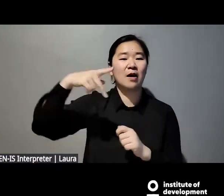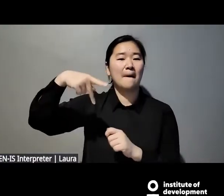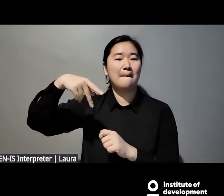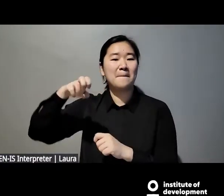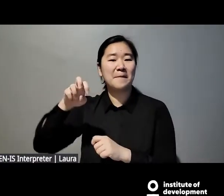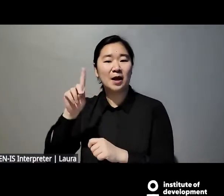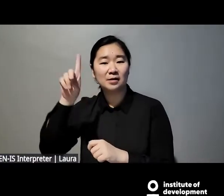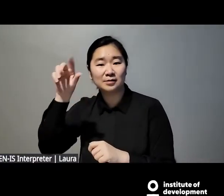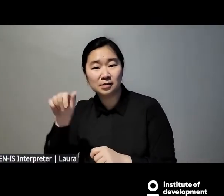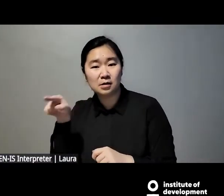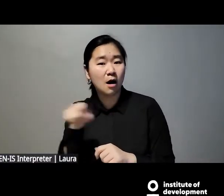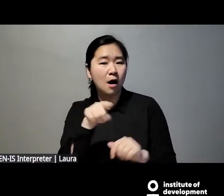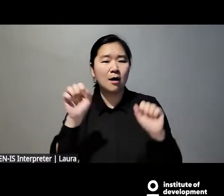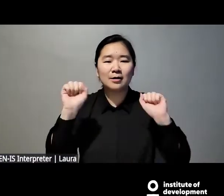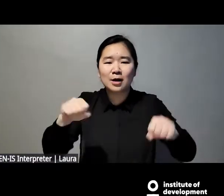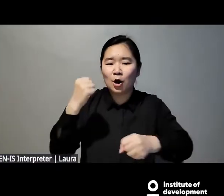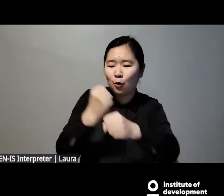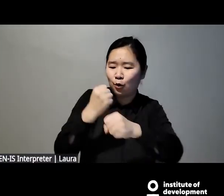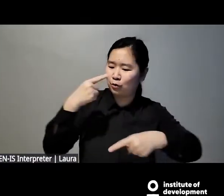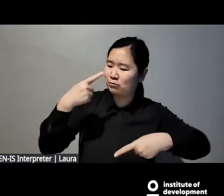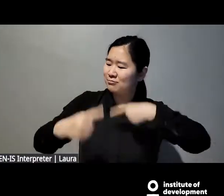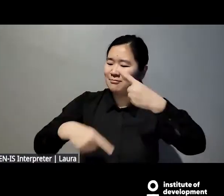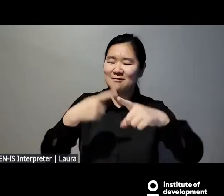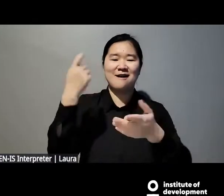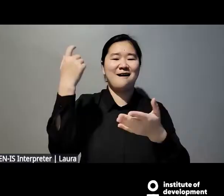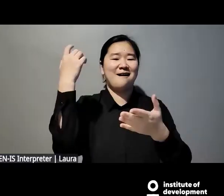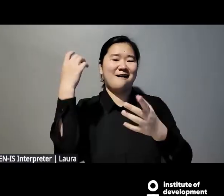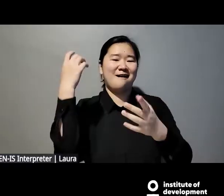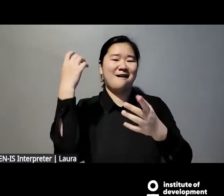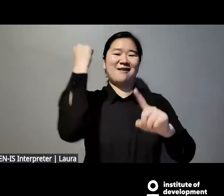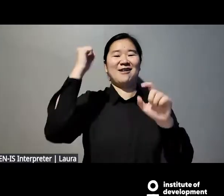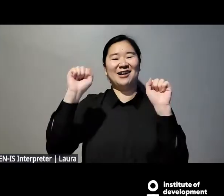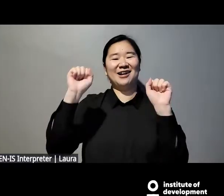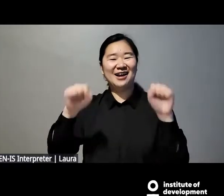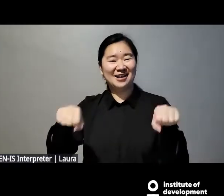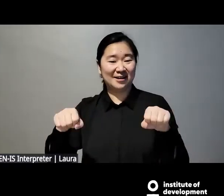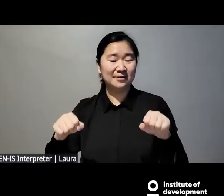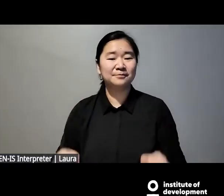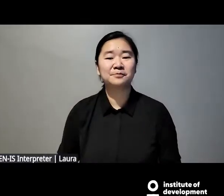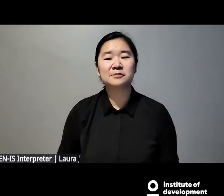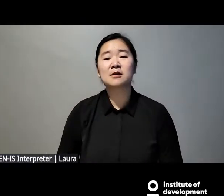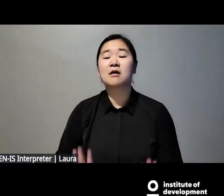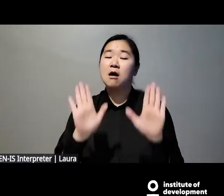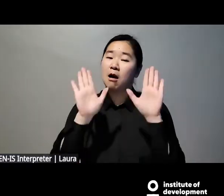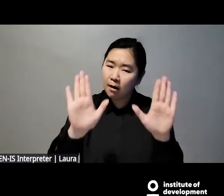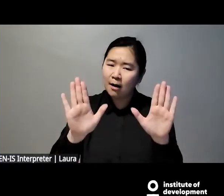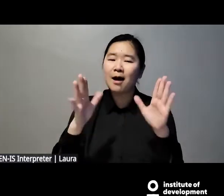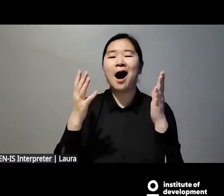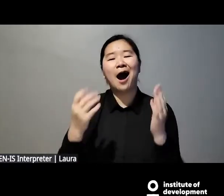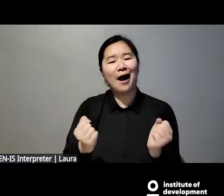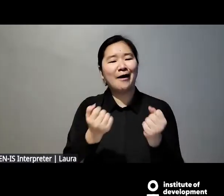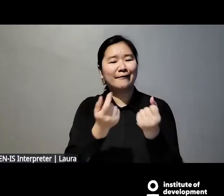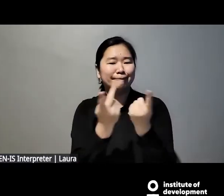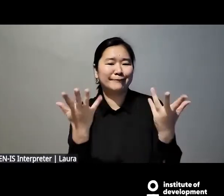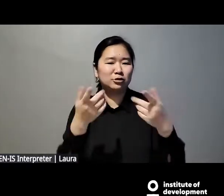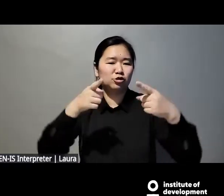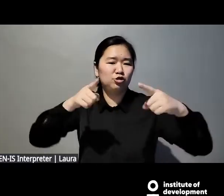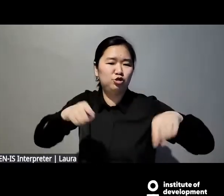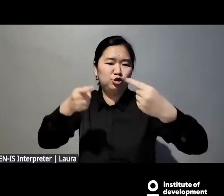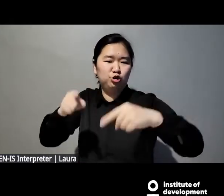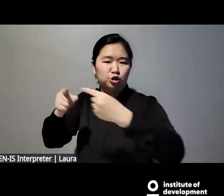the issue itself. So after the editorial introduction, we have a number of forewords. The first one is on accessible